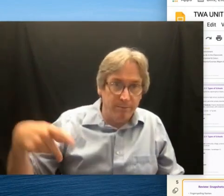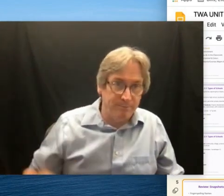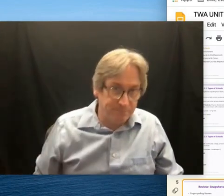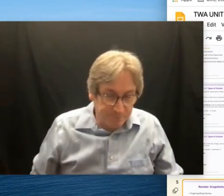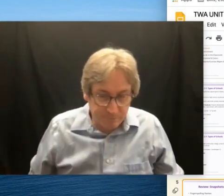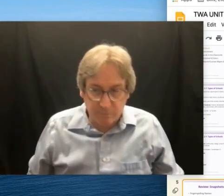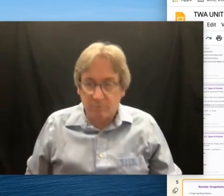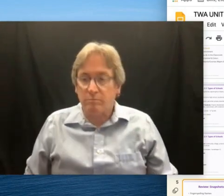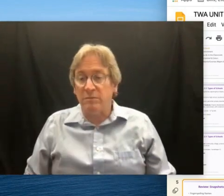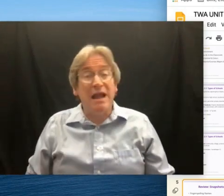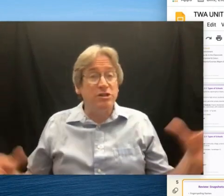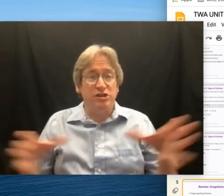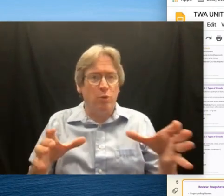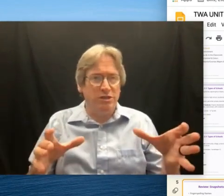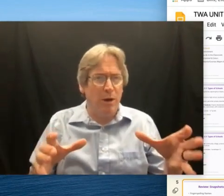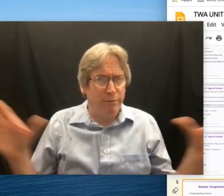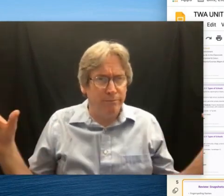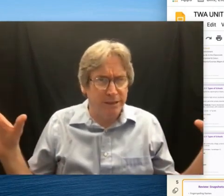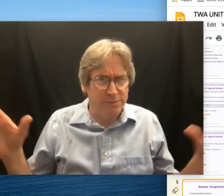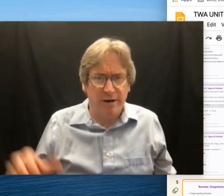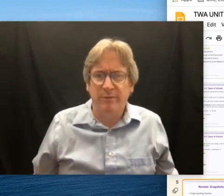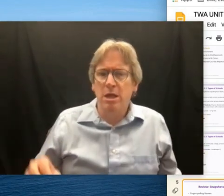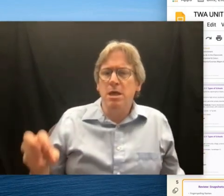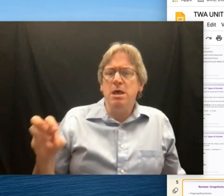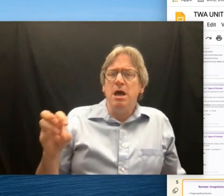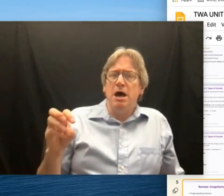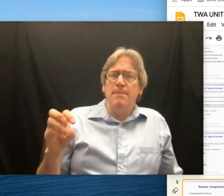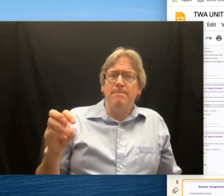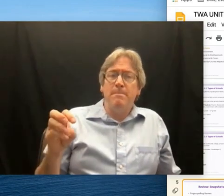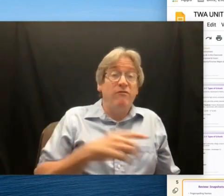swamp. No, it's just one swamp. It's spread.